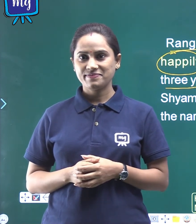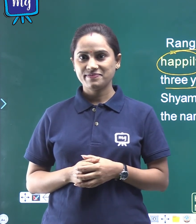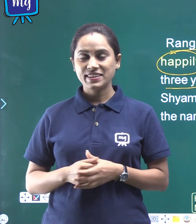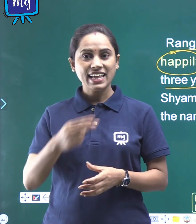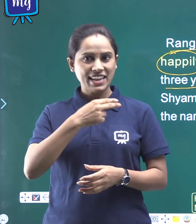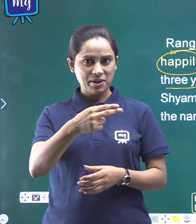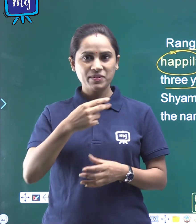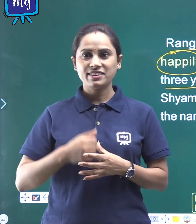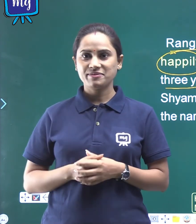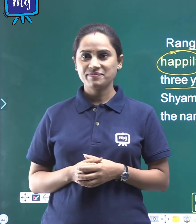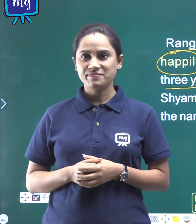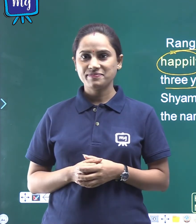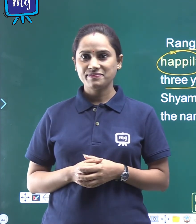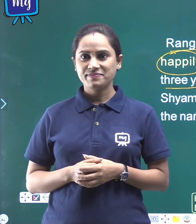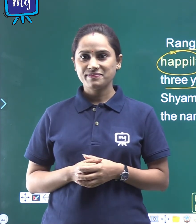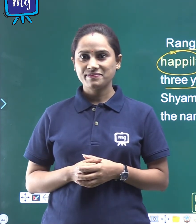named